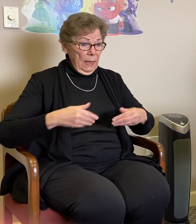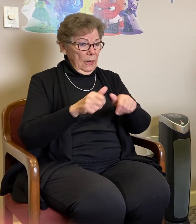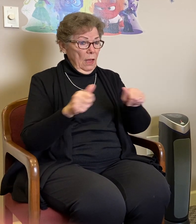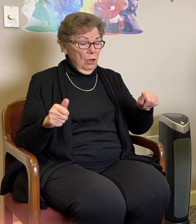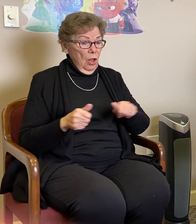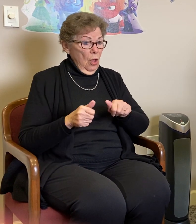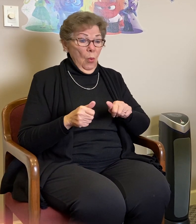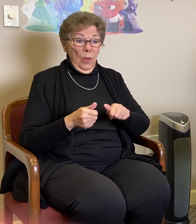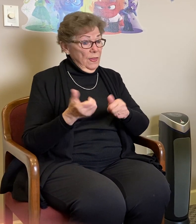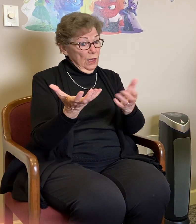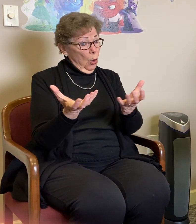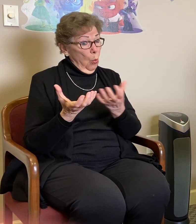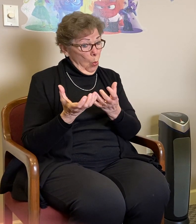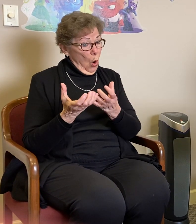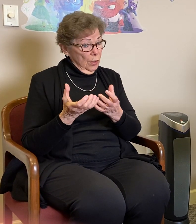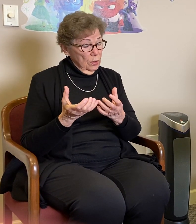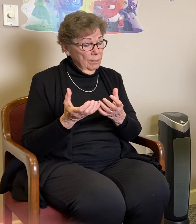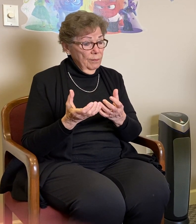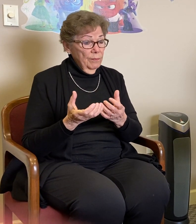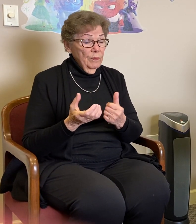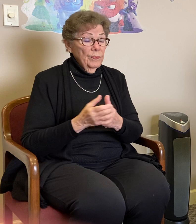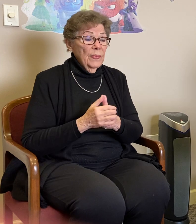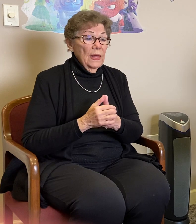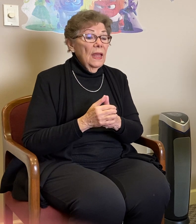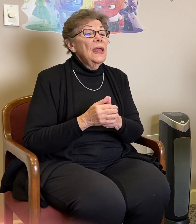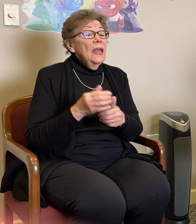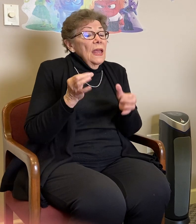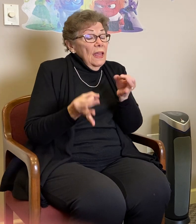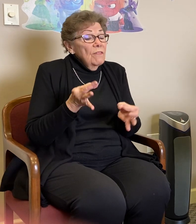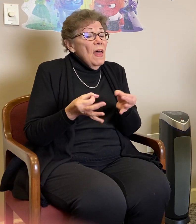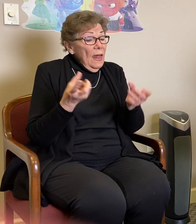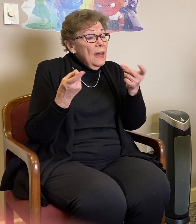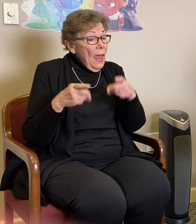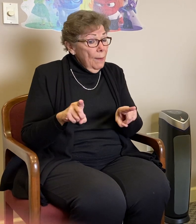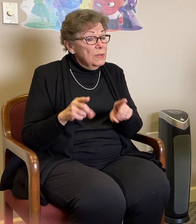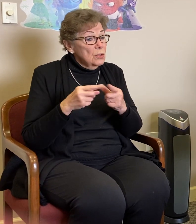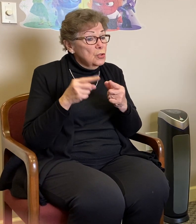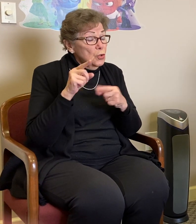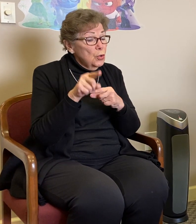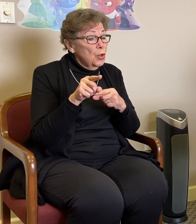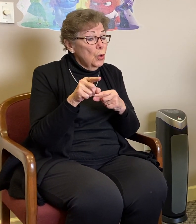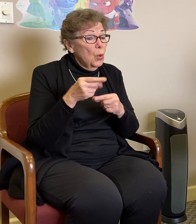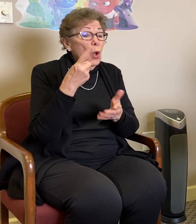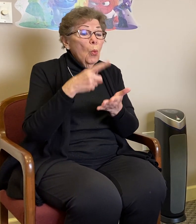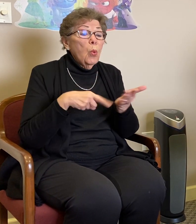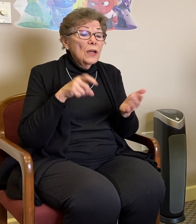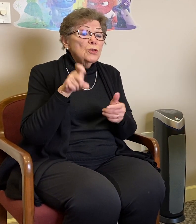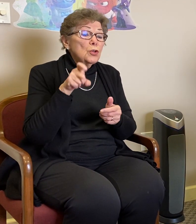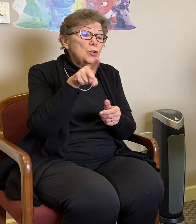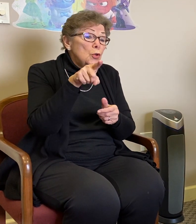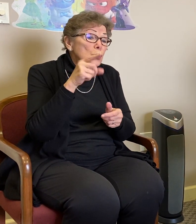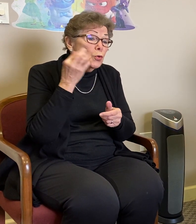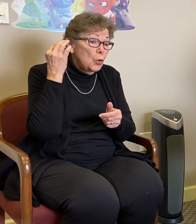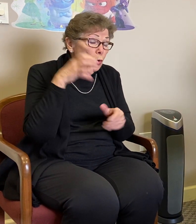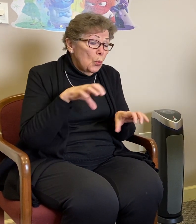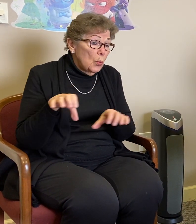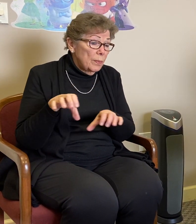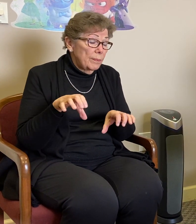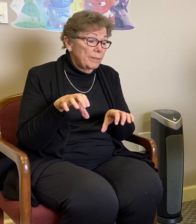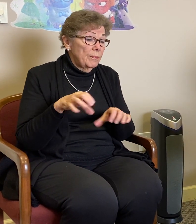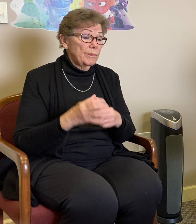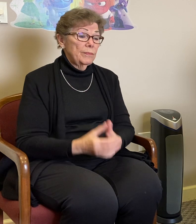don't want them to. If this happens to you, what should you do?